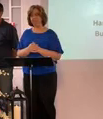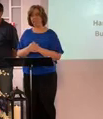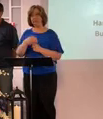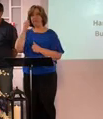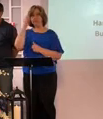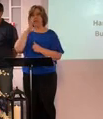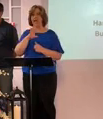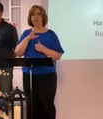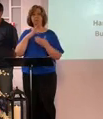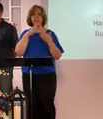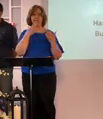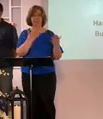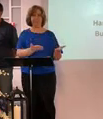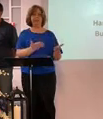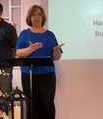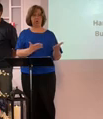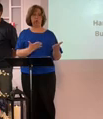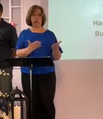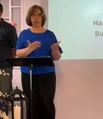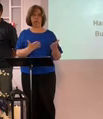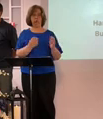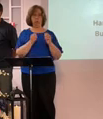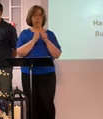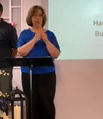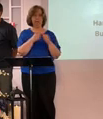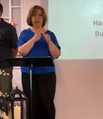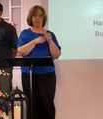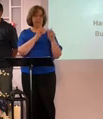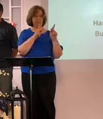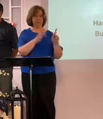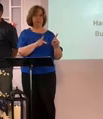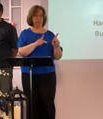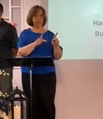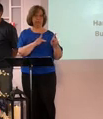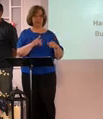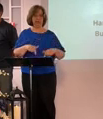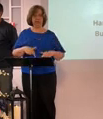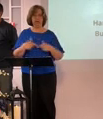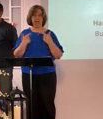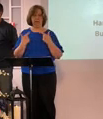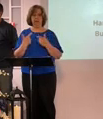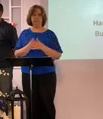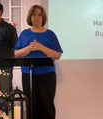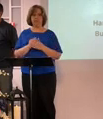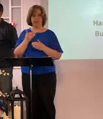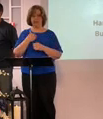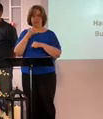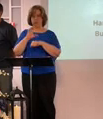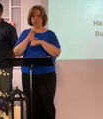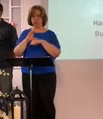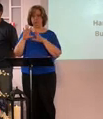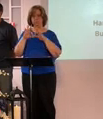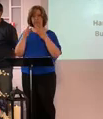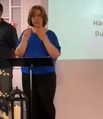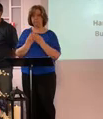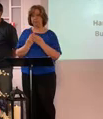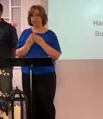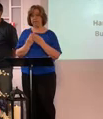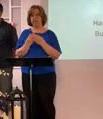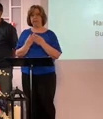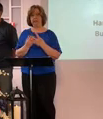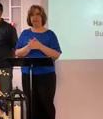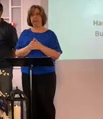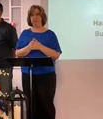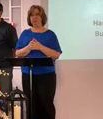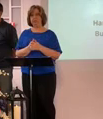God was right there with every single person in our lives. Our church family was